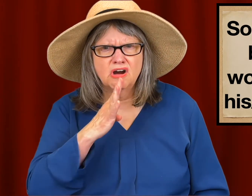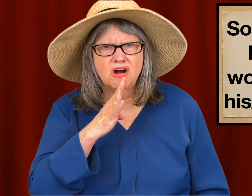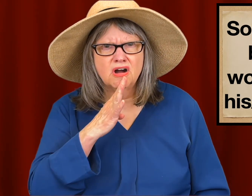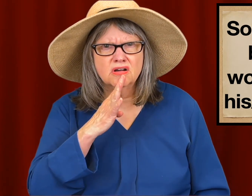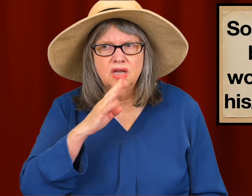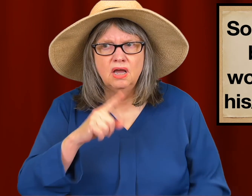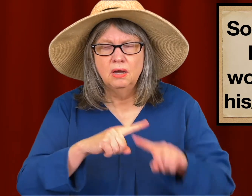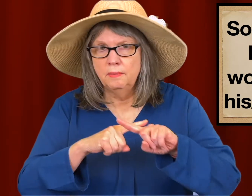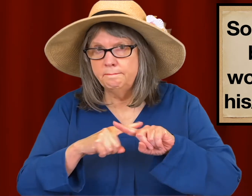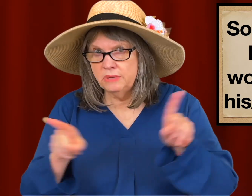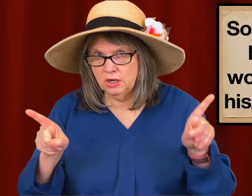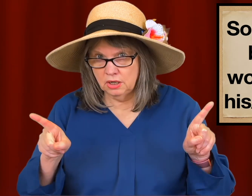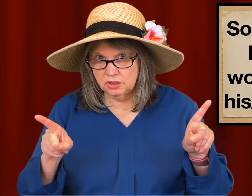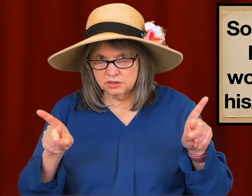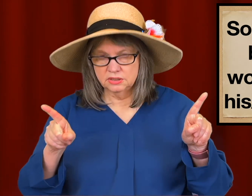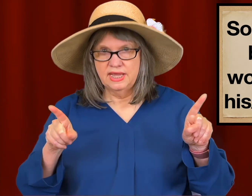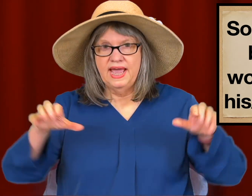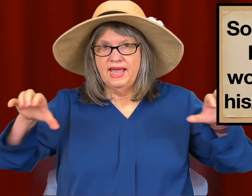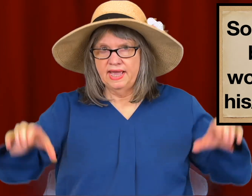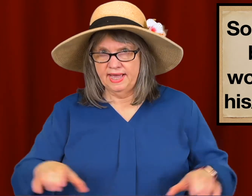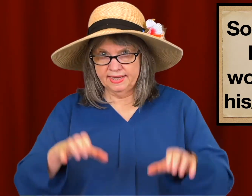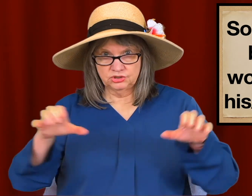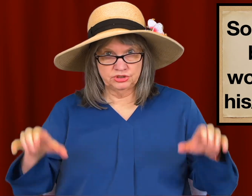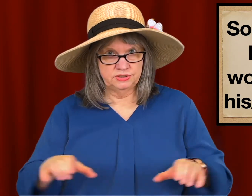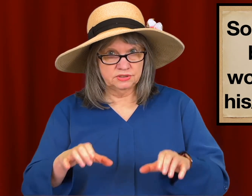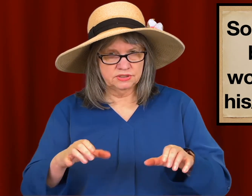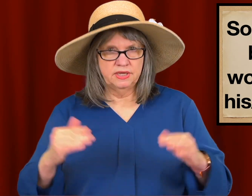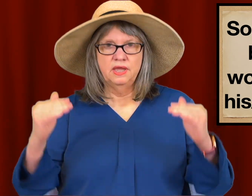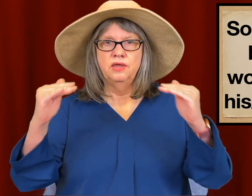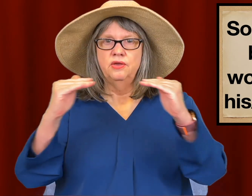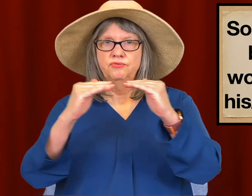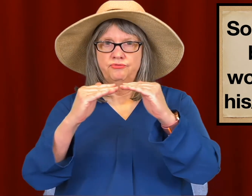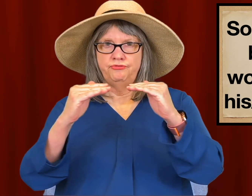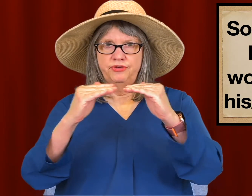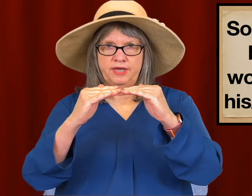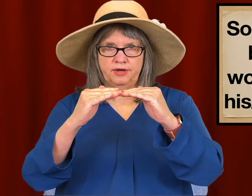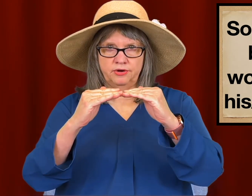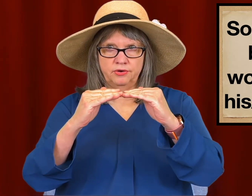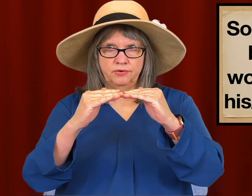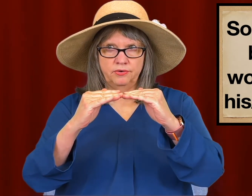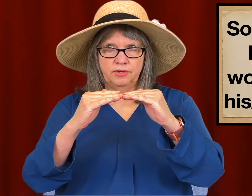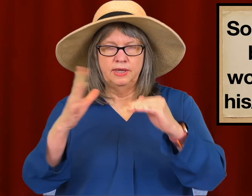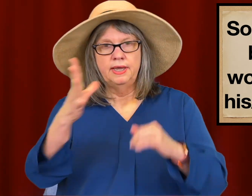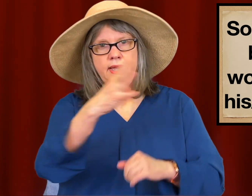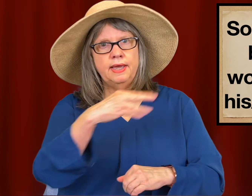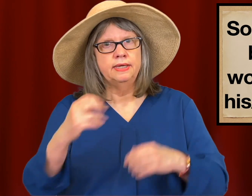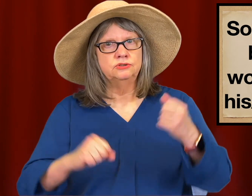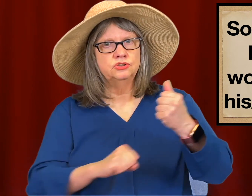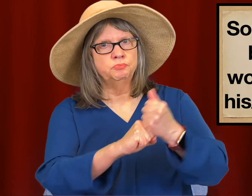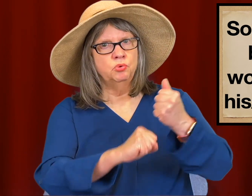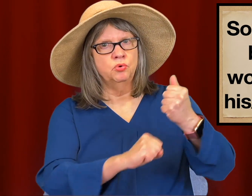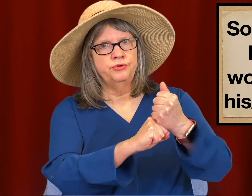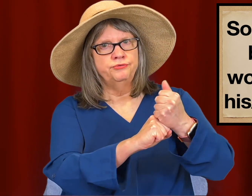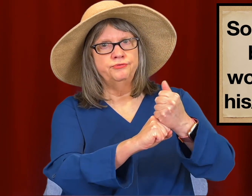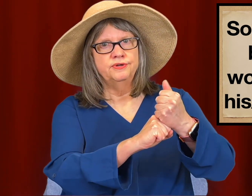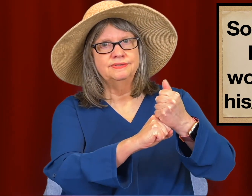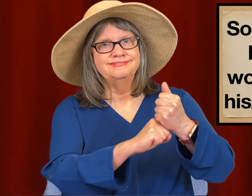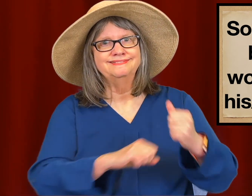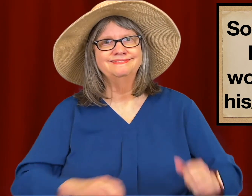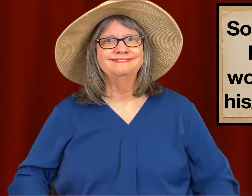talk, but actions fair and supportive.